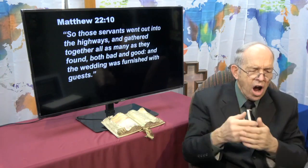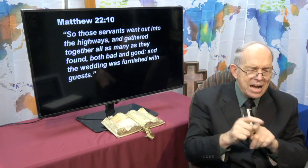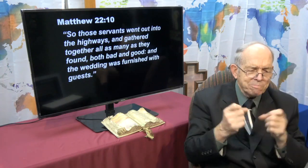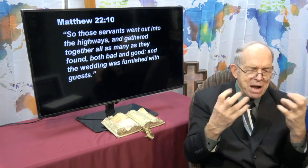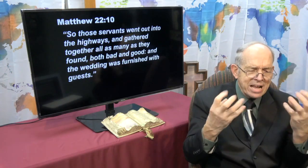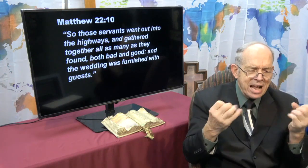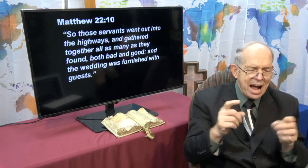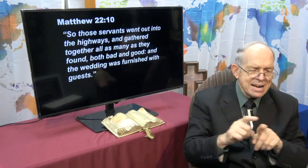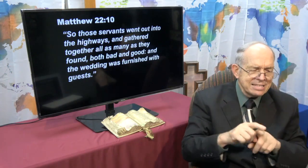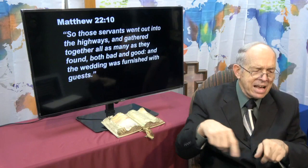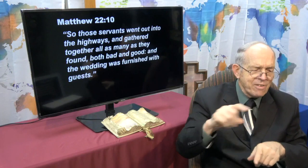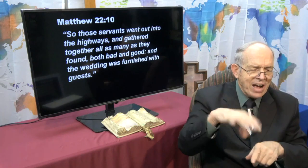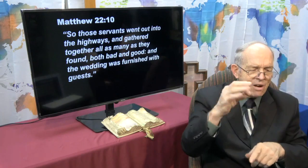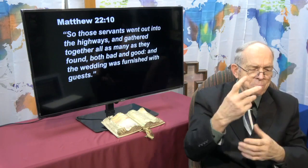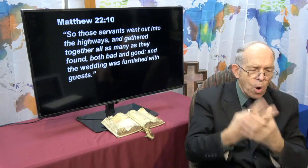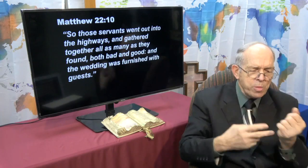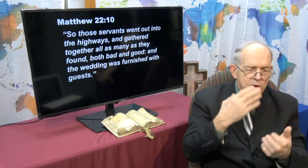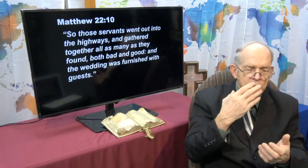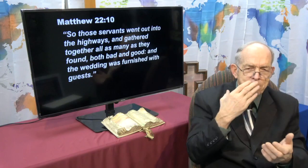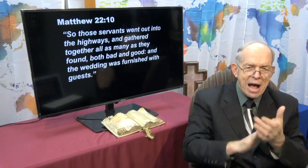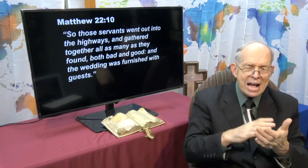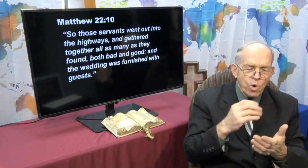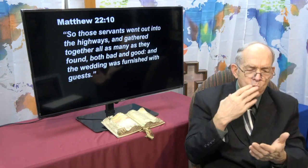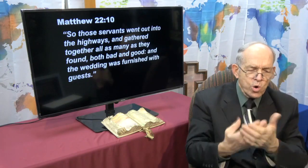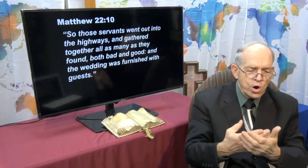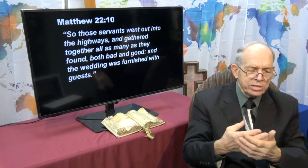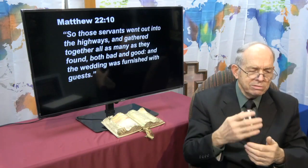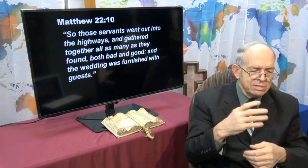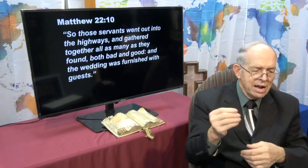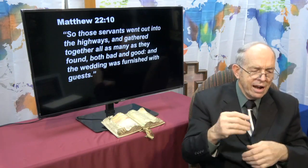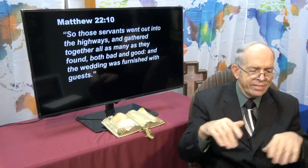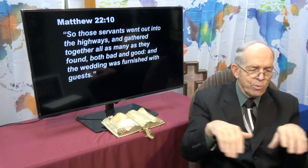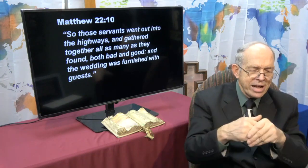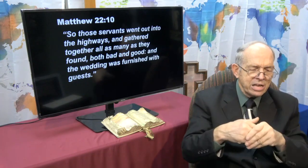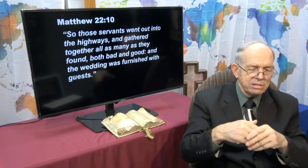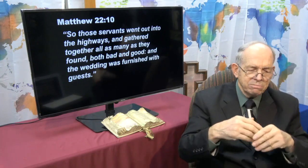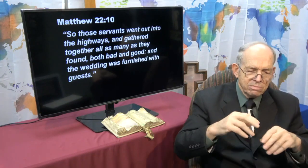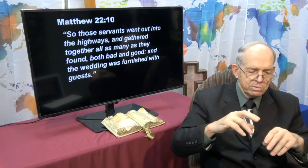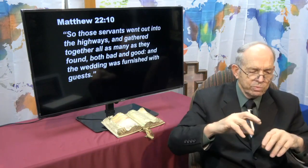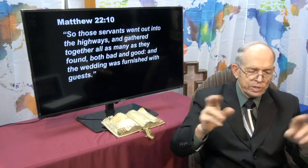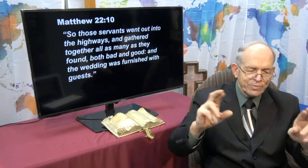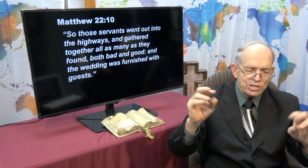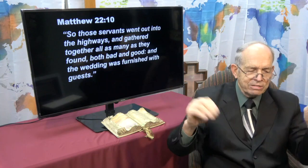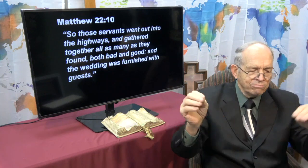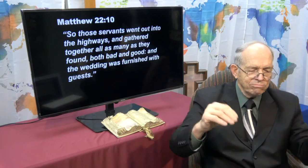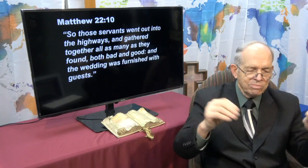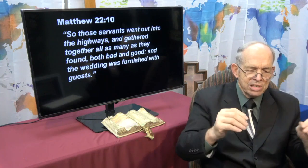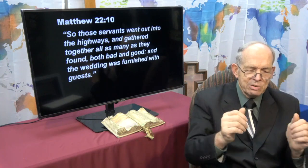as many as they found, both bad or good, at the ready with filling with